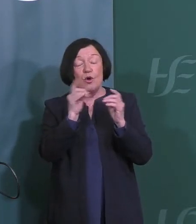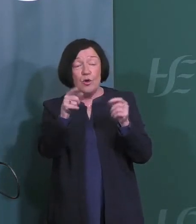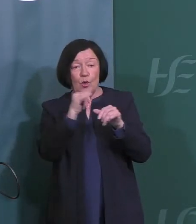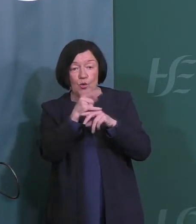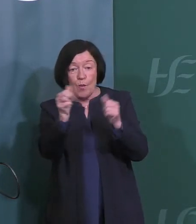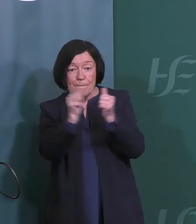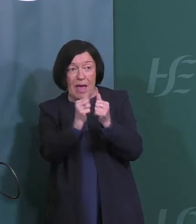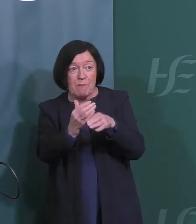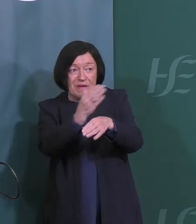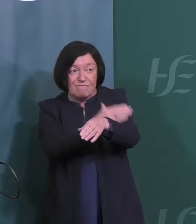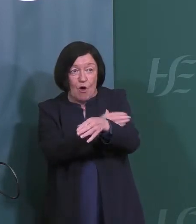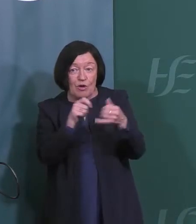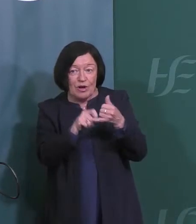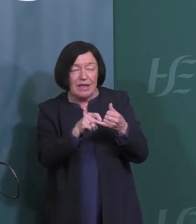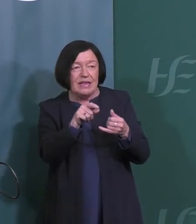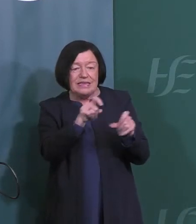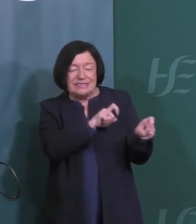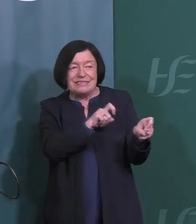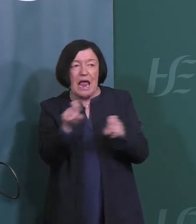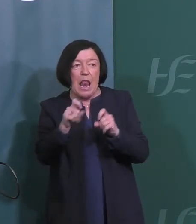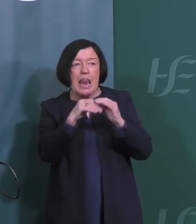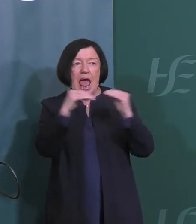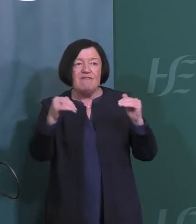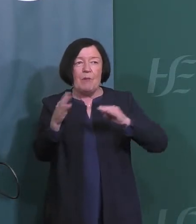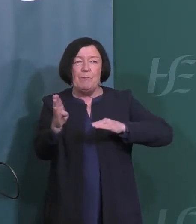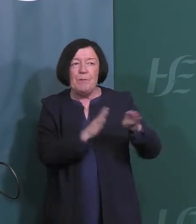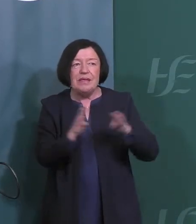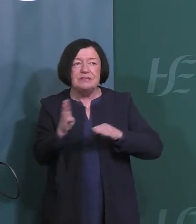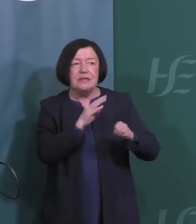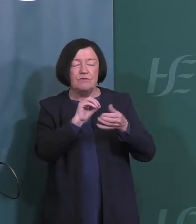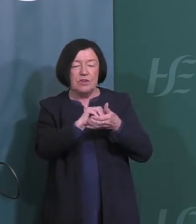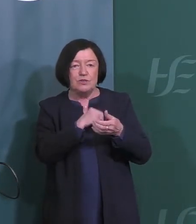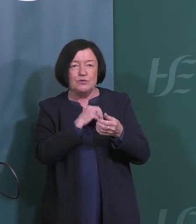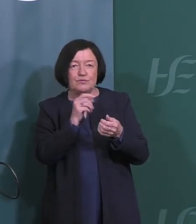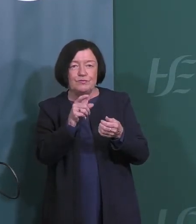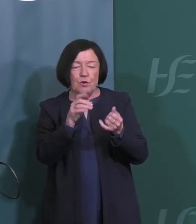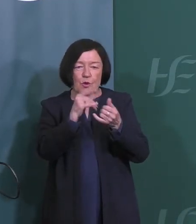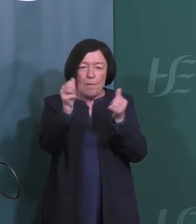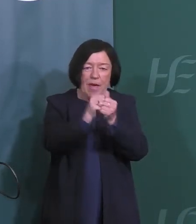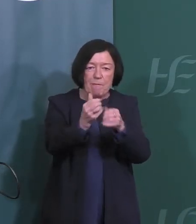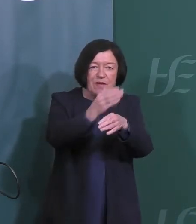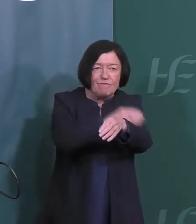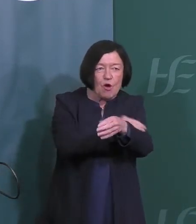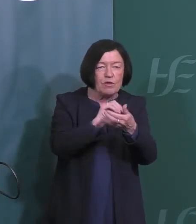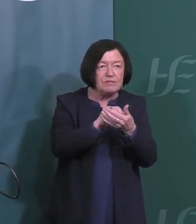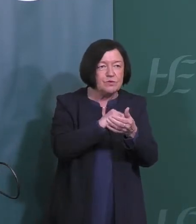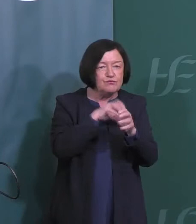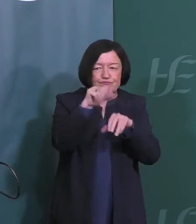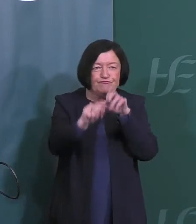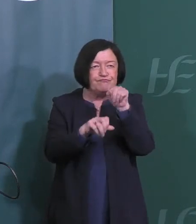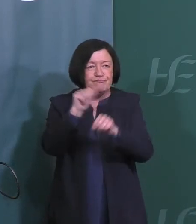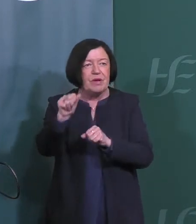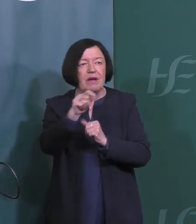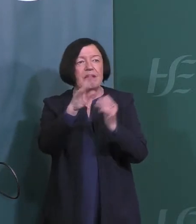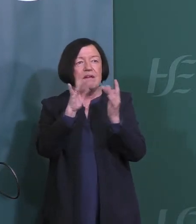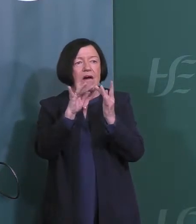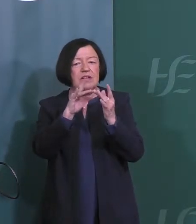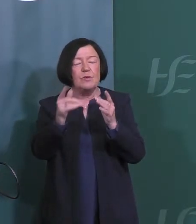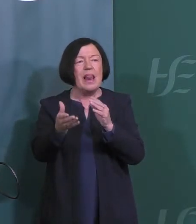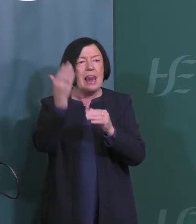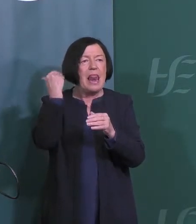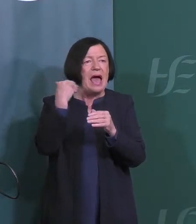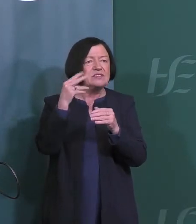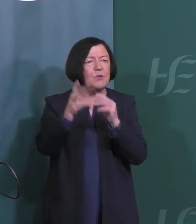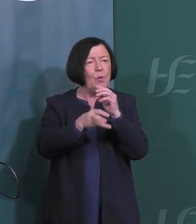again, continues to be a sustained level of busyness in contact tracing, with over 24,000 contacts made contact with last